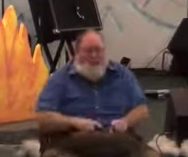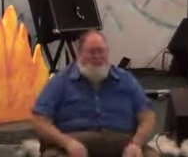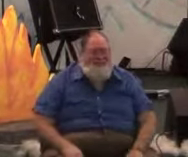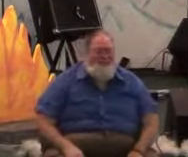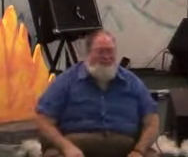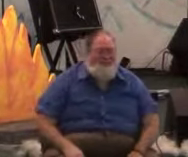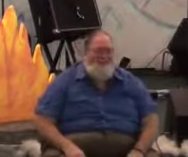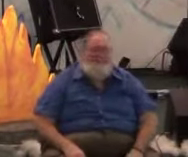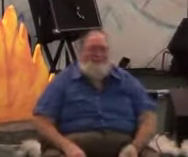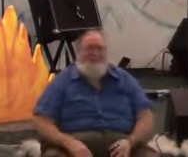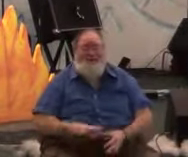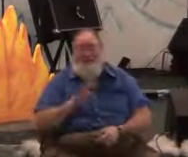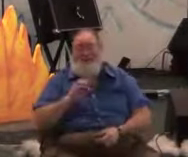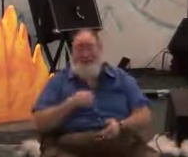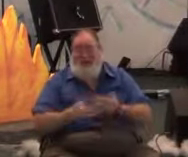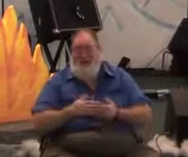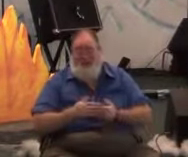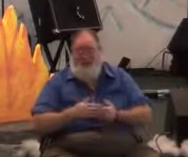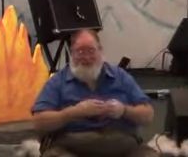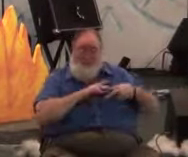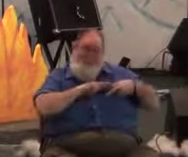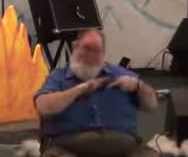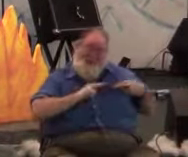Especially after Valentine's Day.